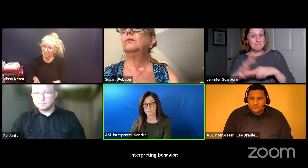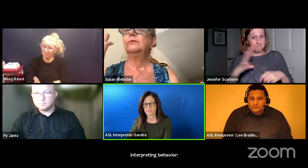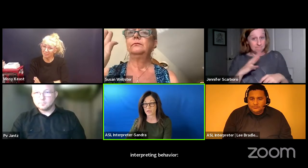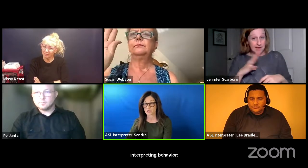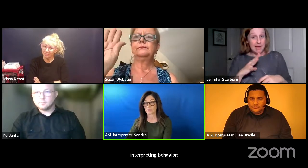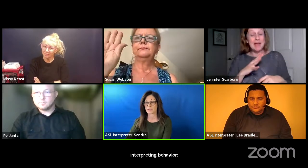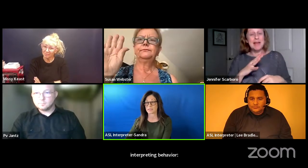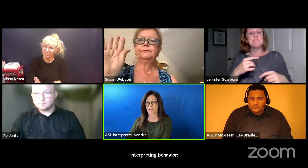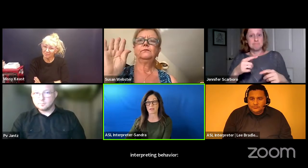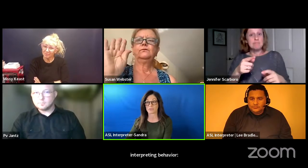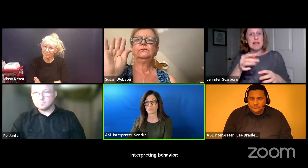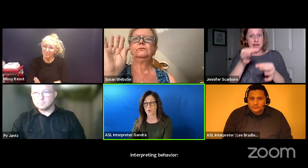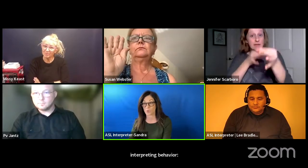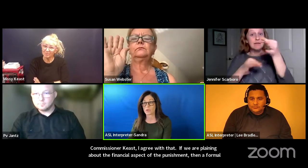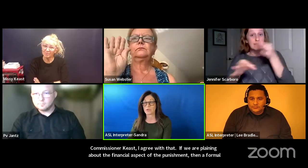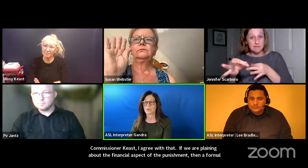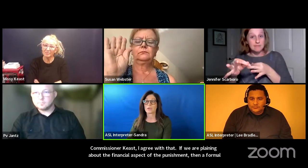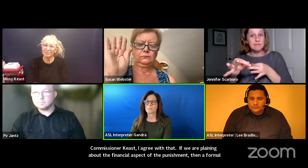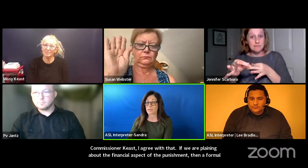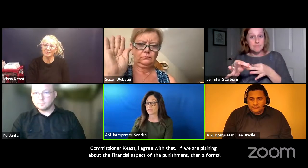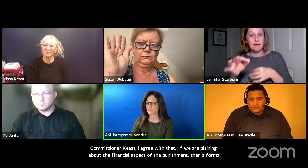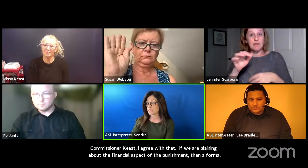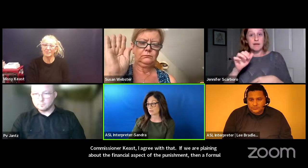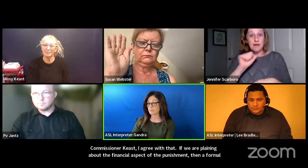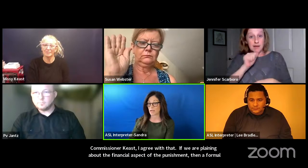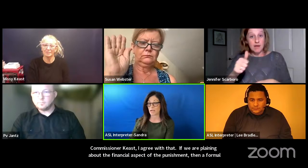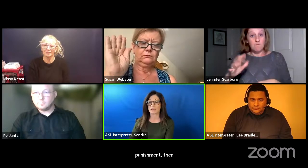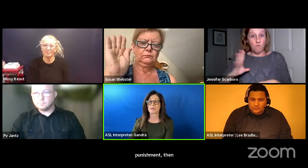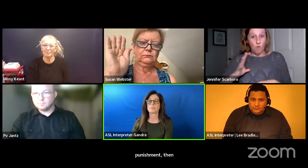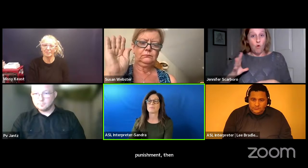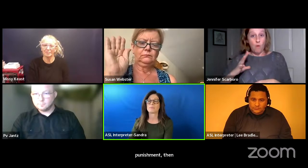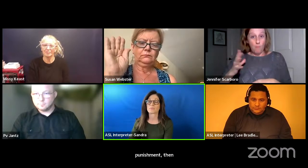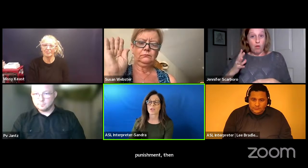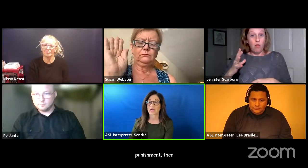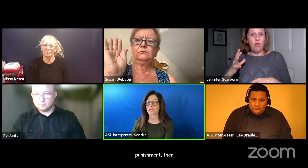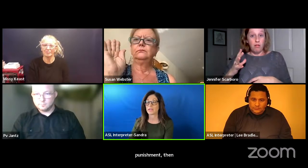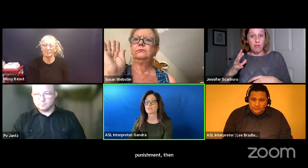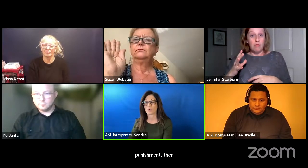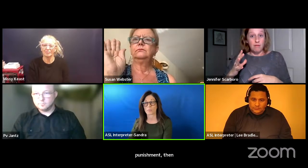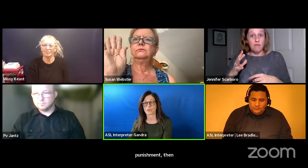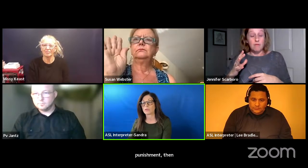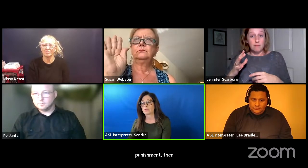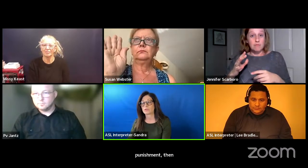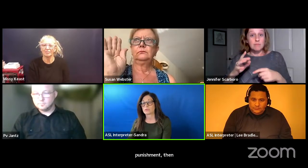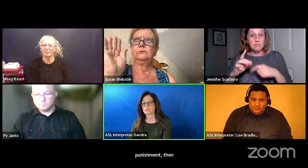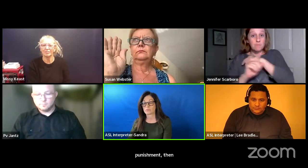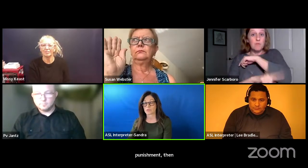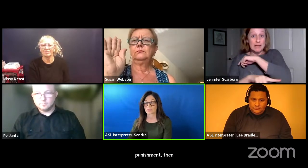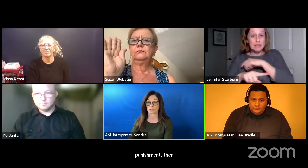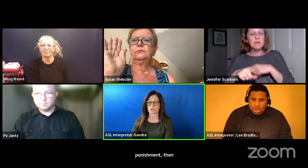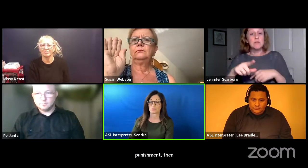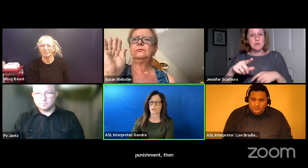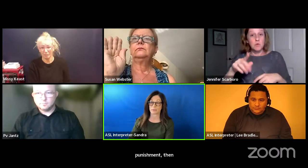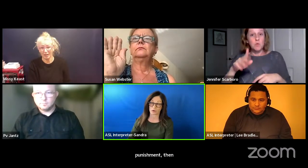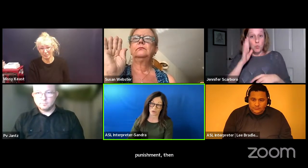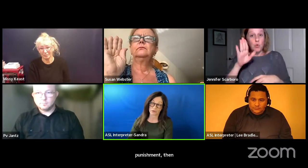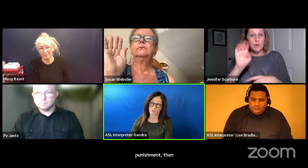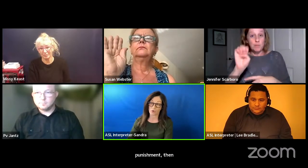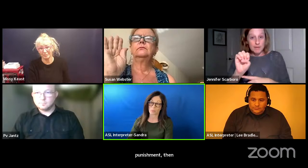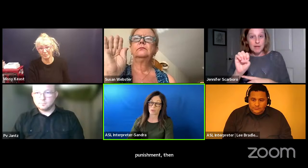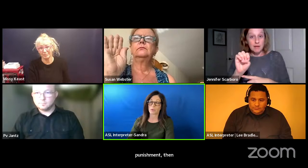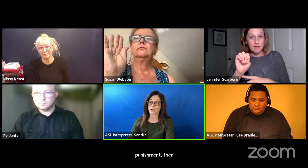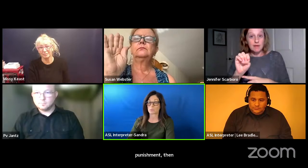that punishment itself. So instead of that, an informal resolution might